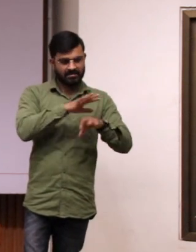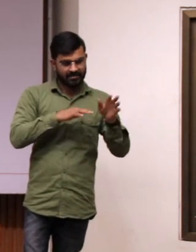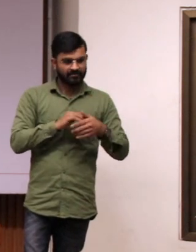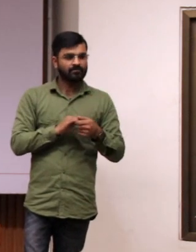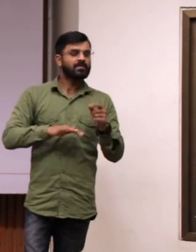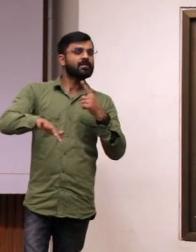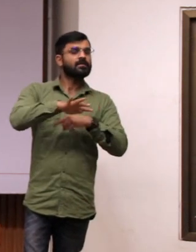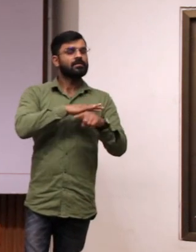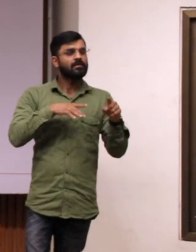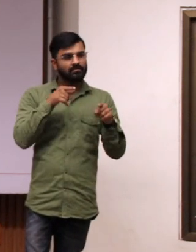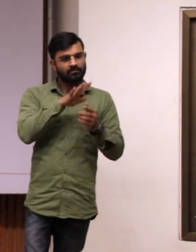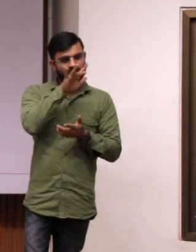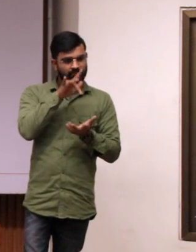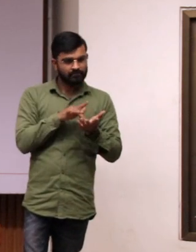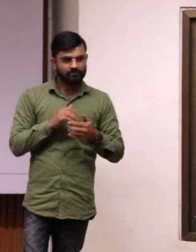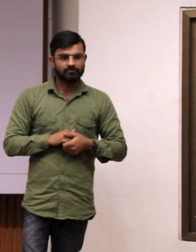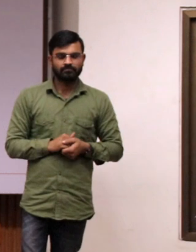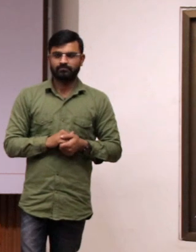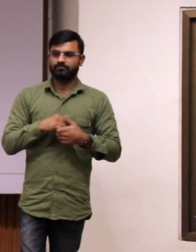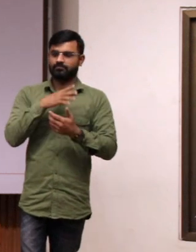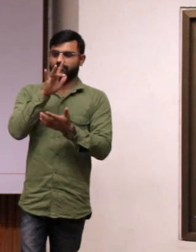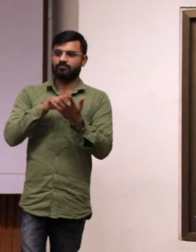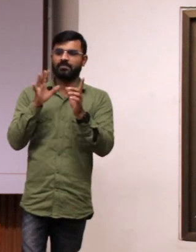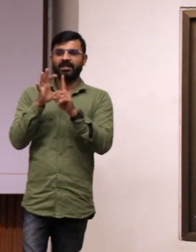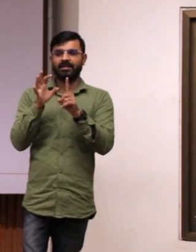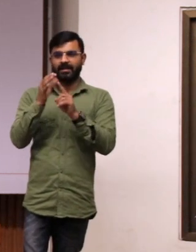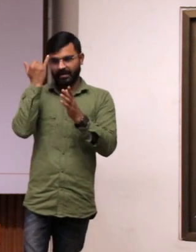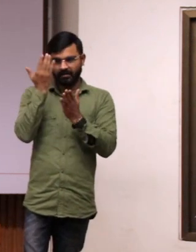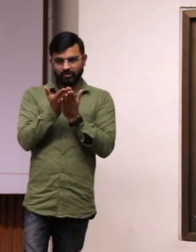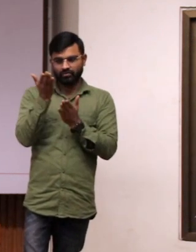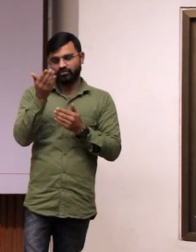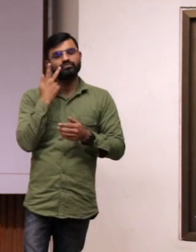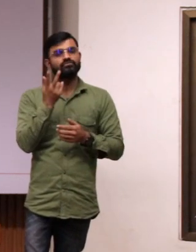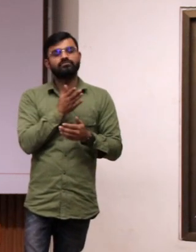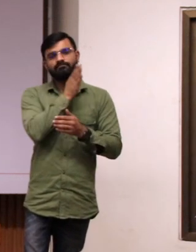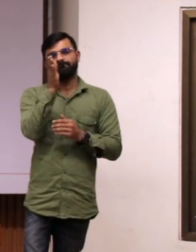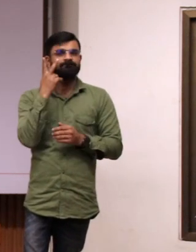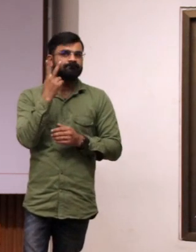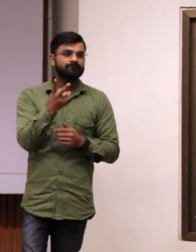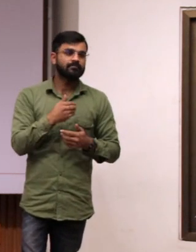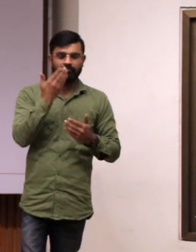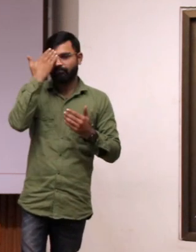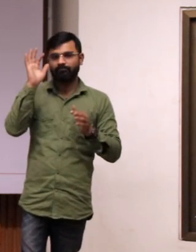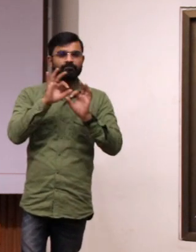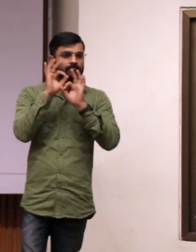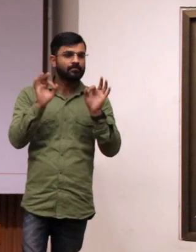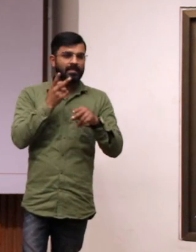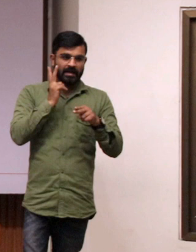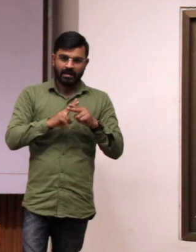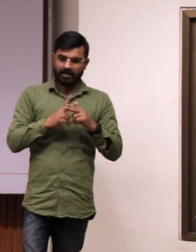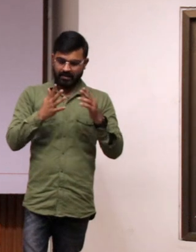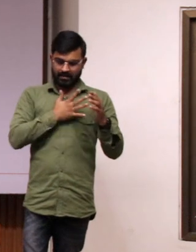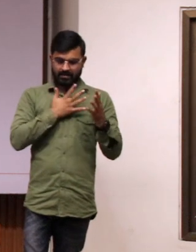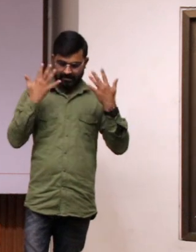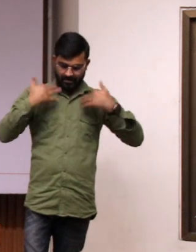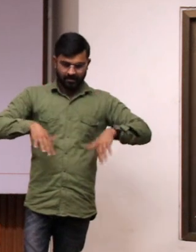Environment for urban center is going to Central Delhi, as you suggested. And I don't know, probably wearing green